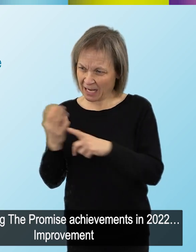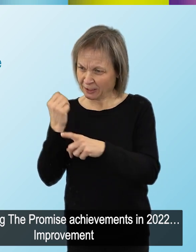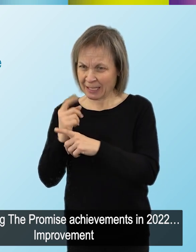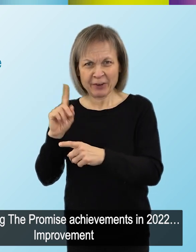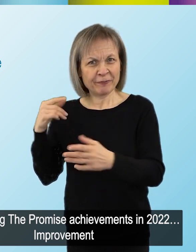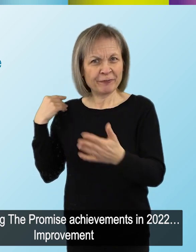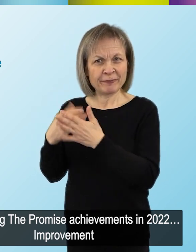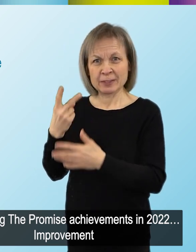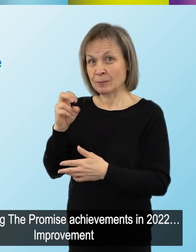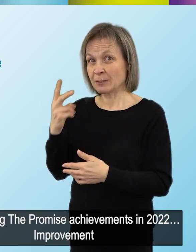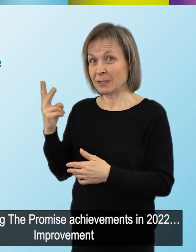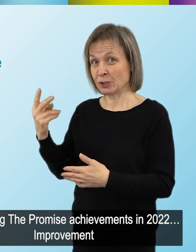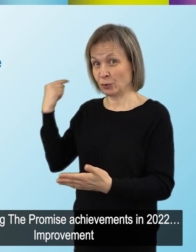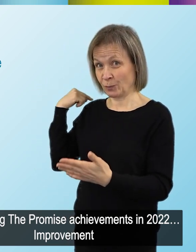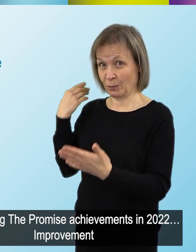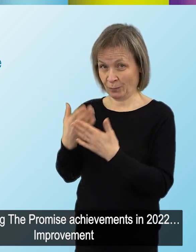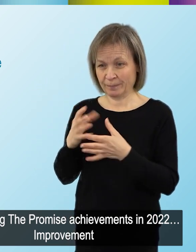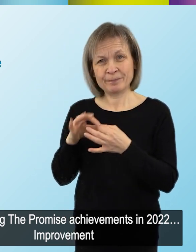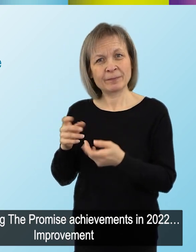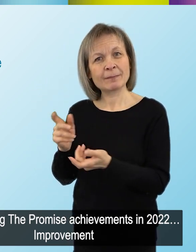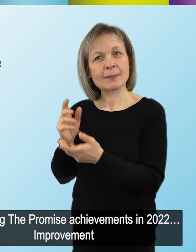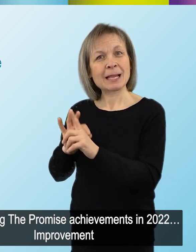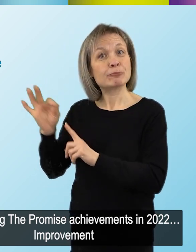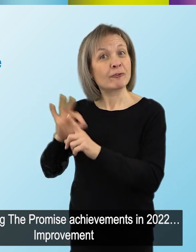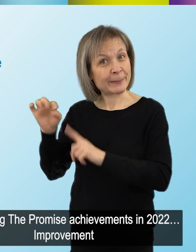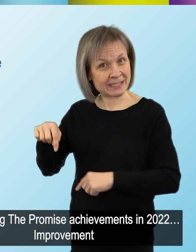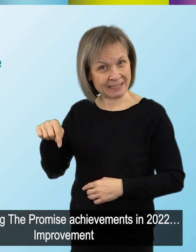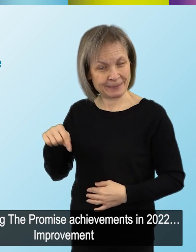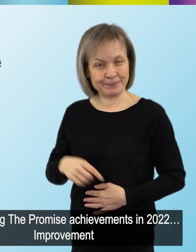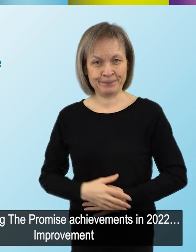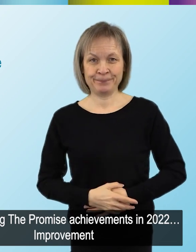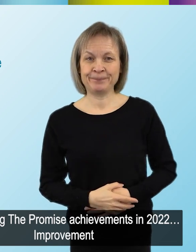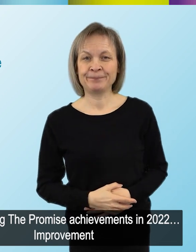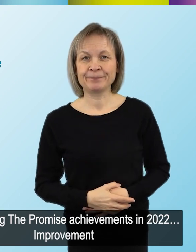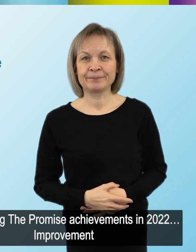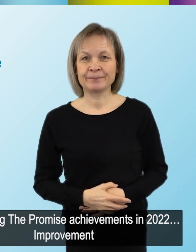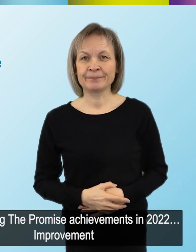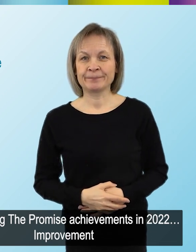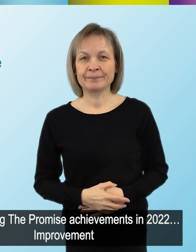Our Keeping the Promise achievements in 2022. Improvement.